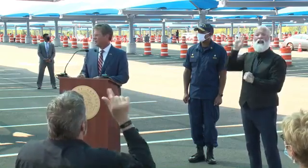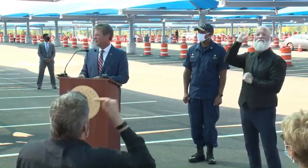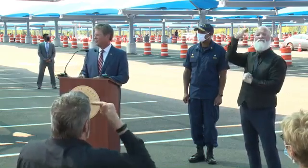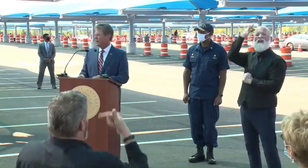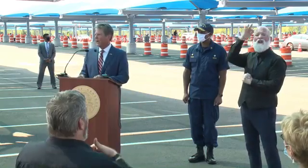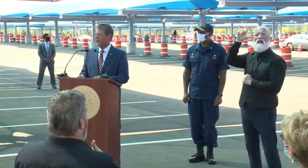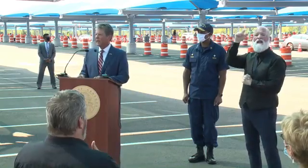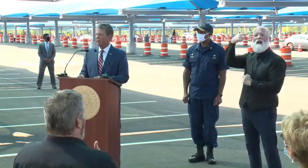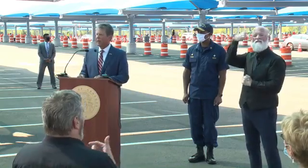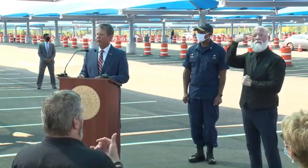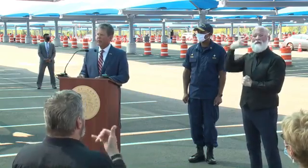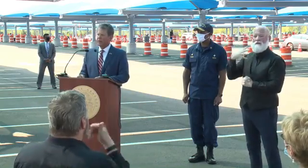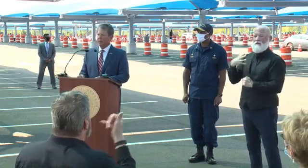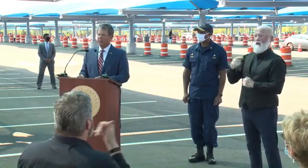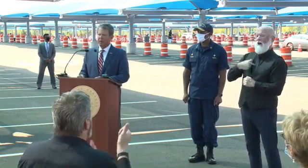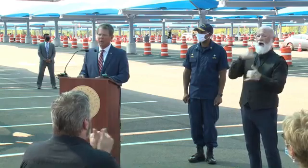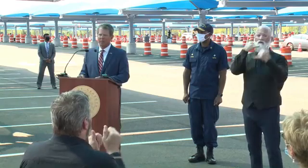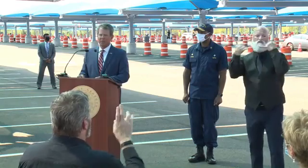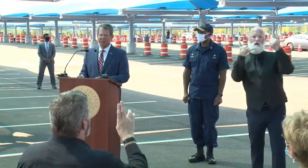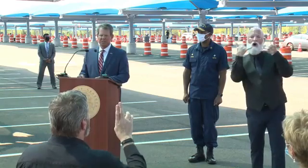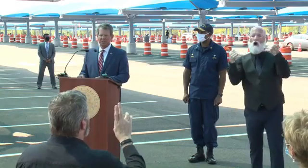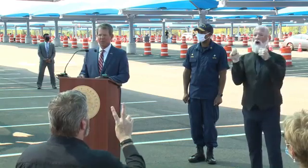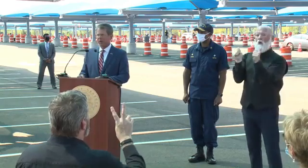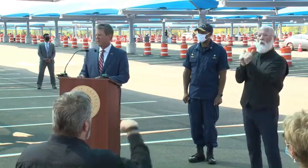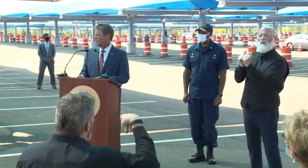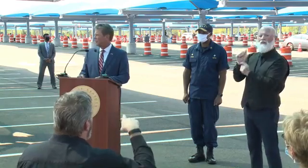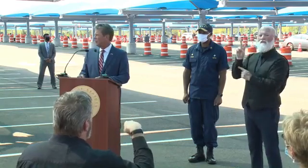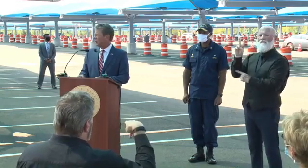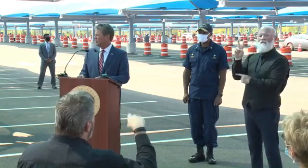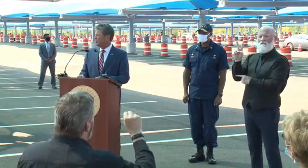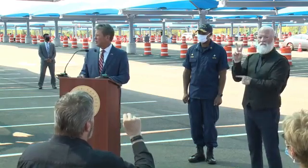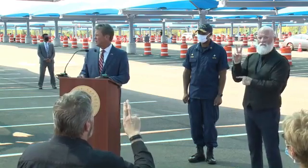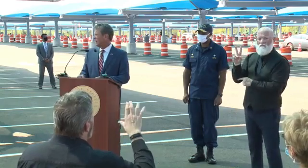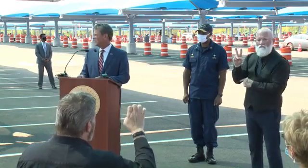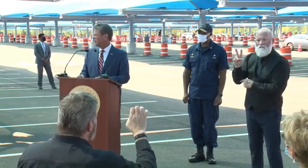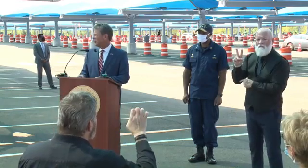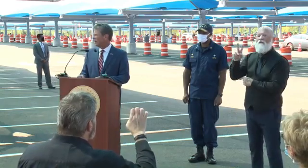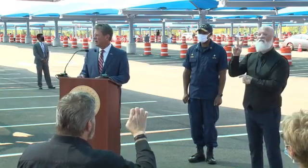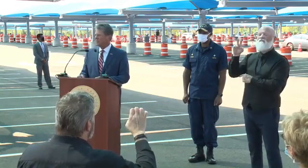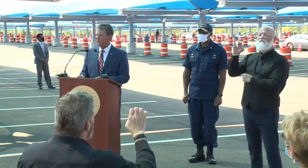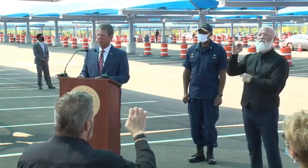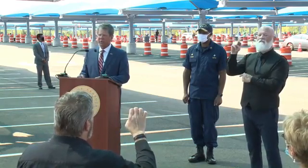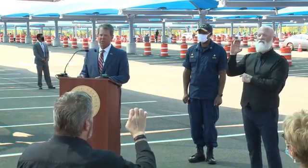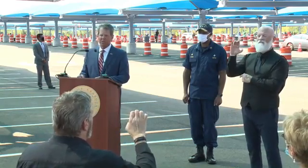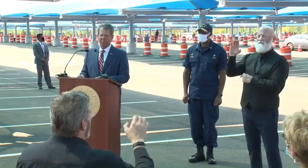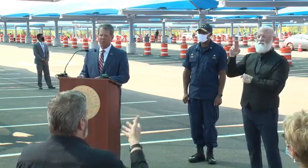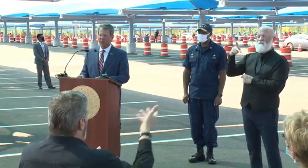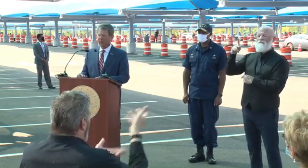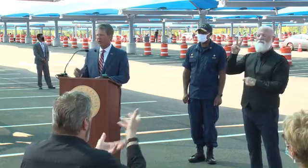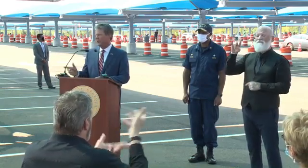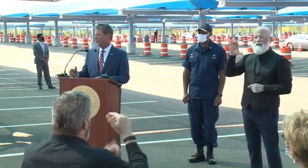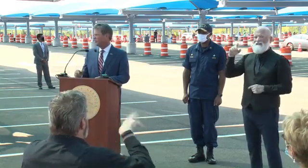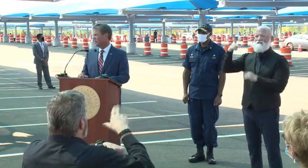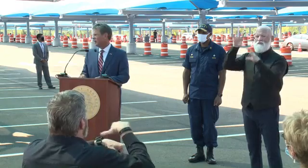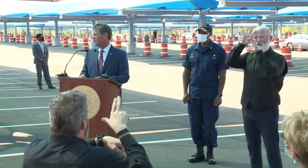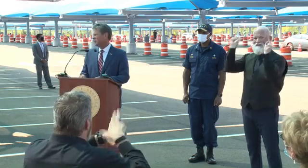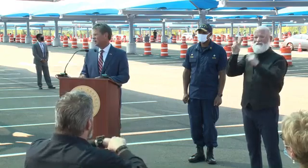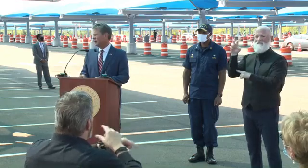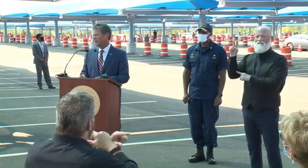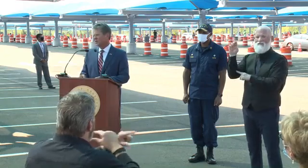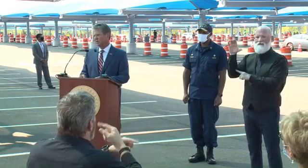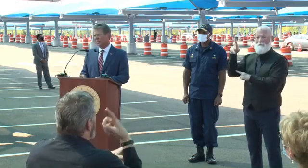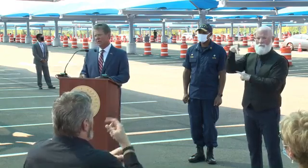Vice President Friday about the continuation of what the Georgia National Guard's doing to support our long-term